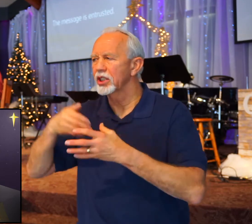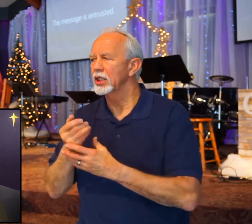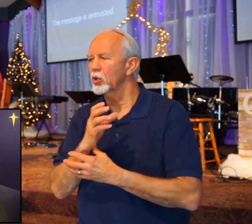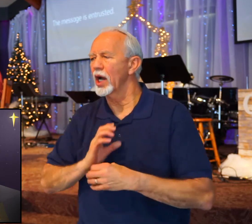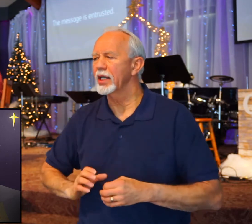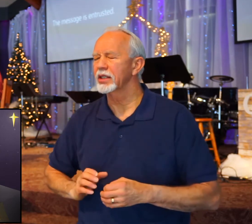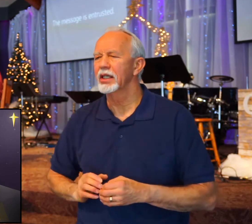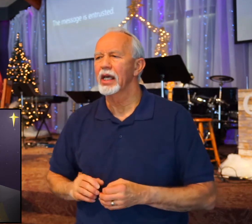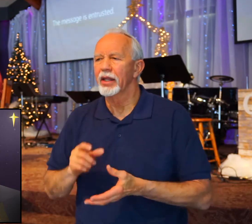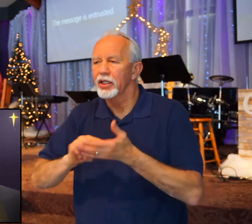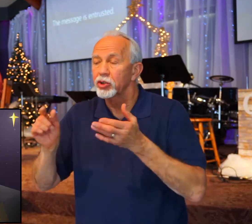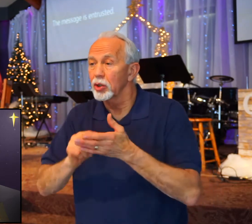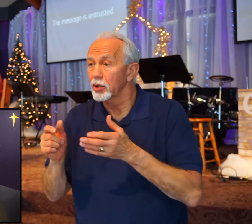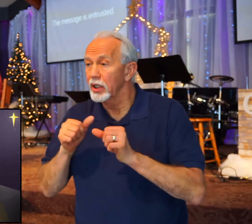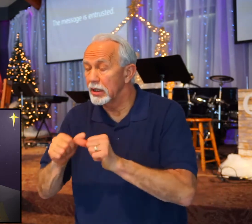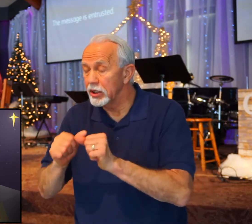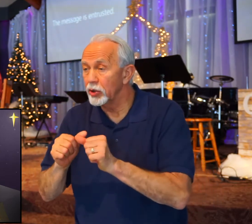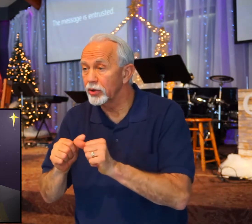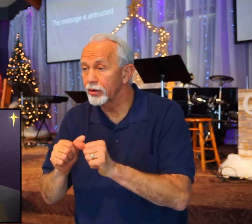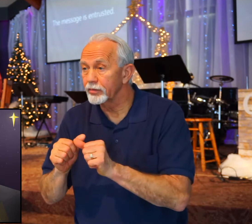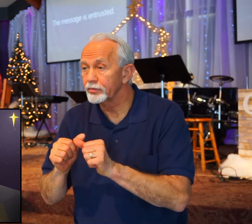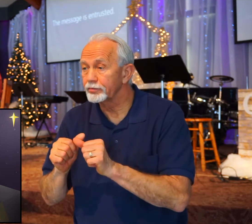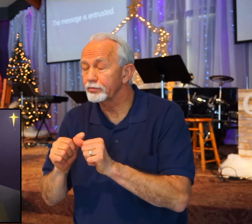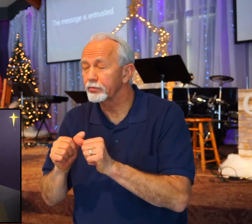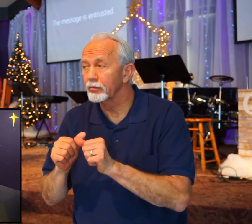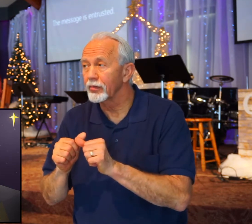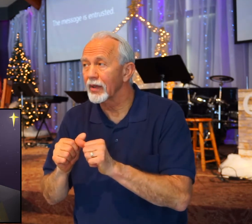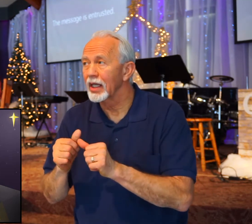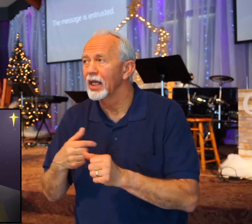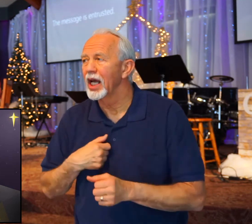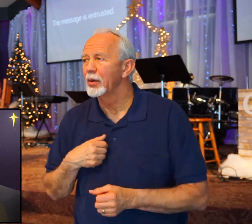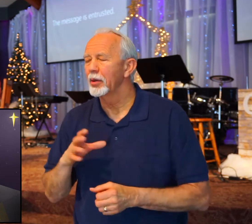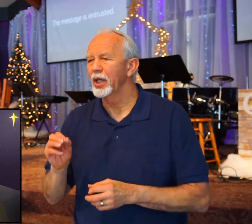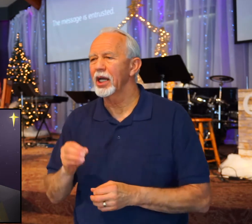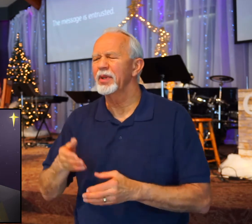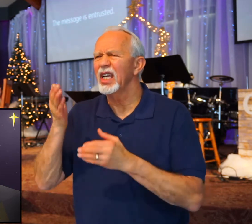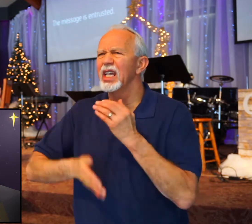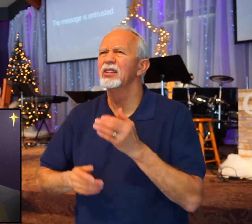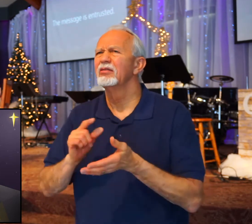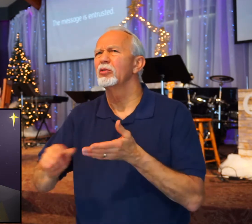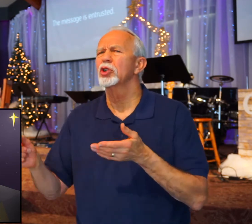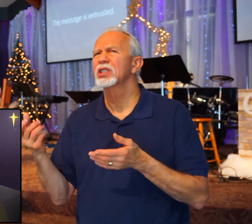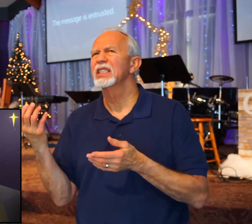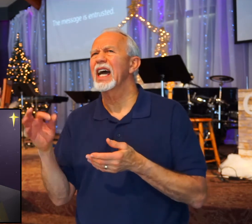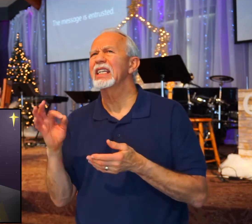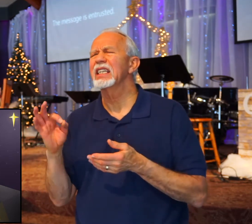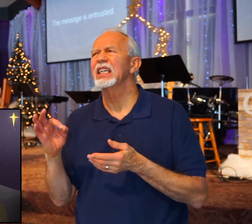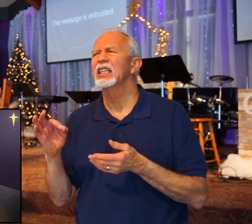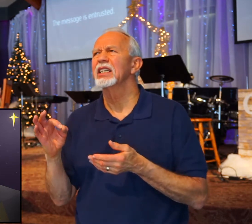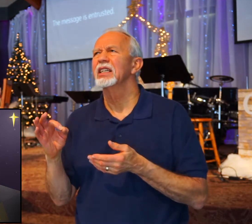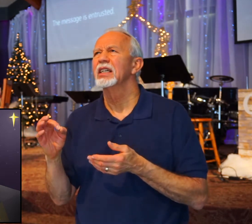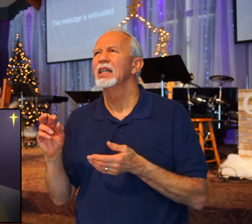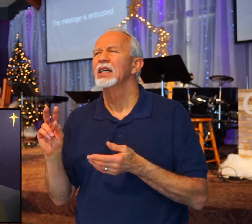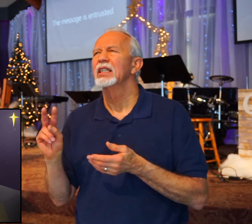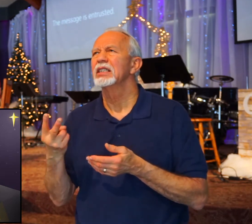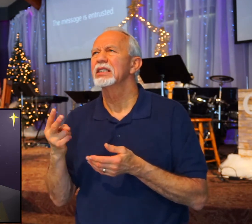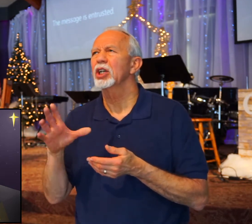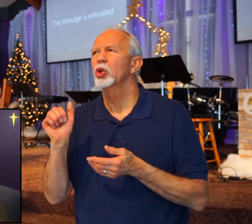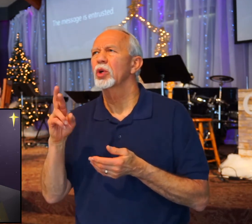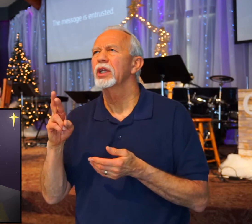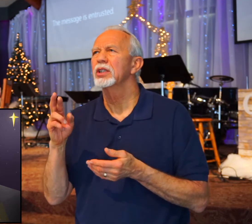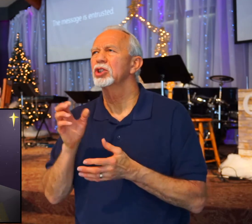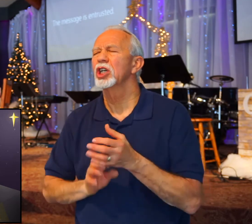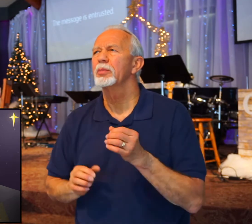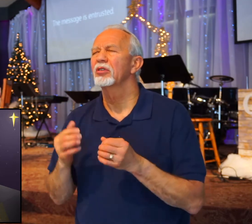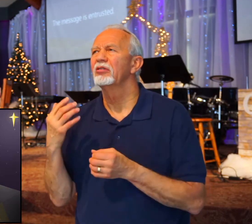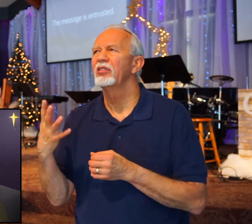The passage continues on. I'm going to pick it up at the end of verse 19. So that's 2 Corinthians chapter 5, at